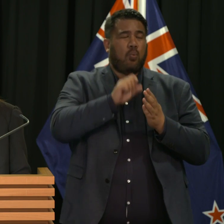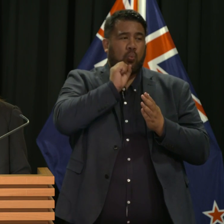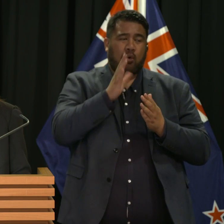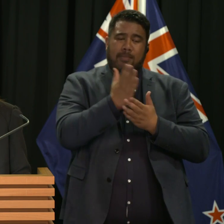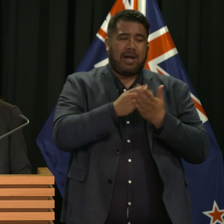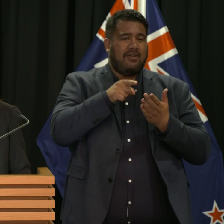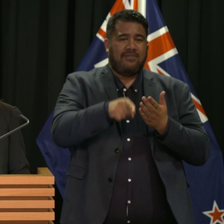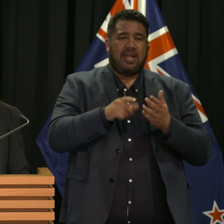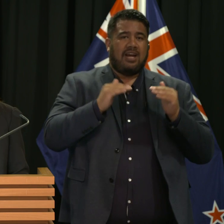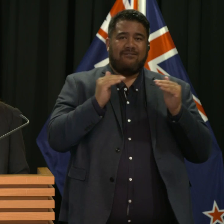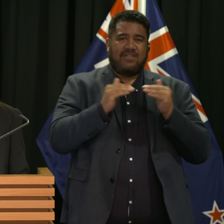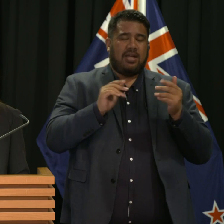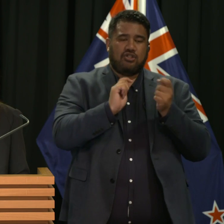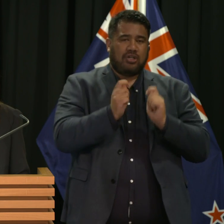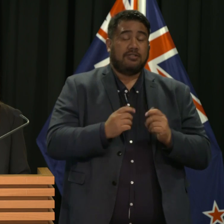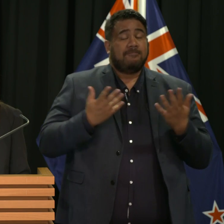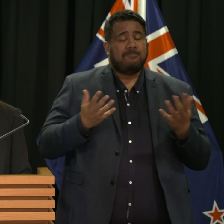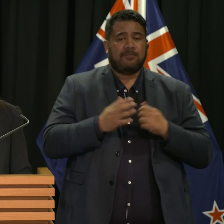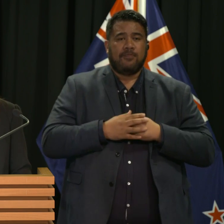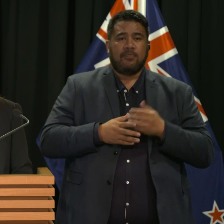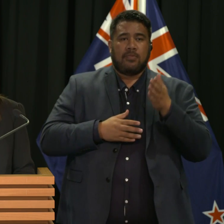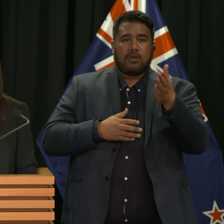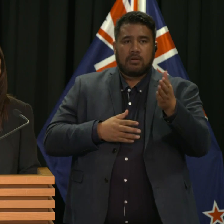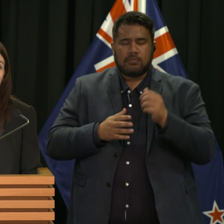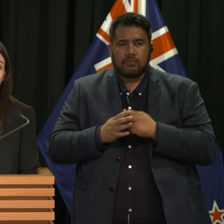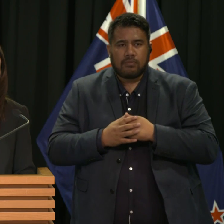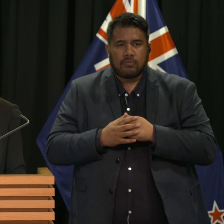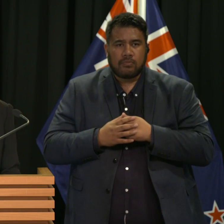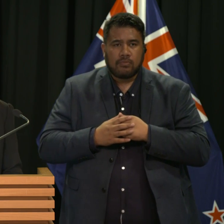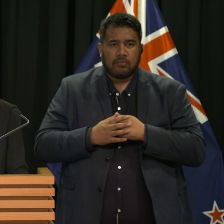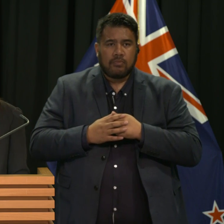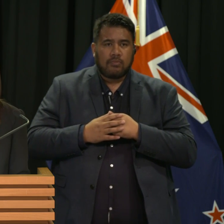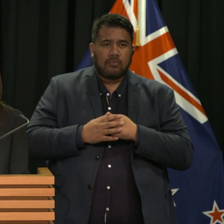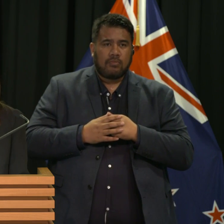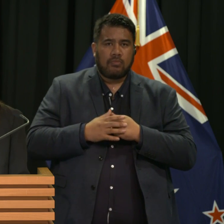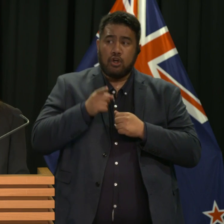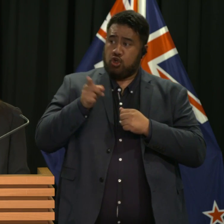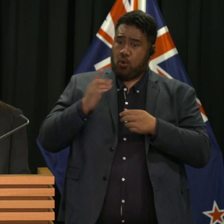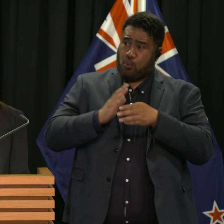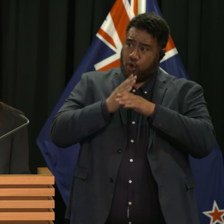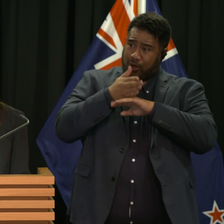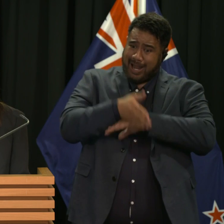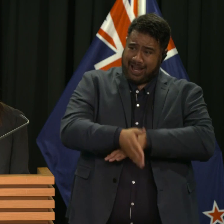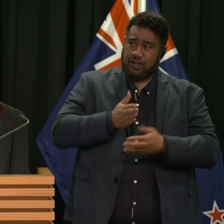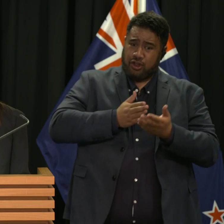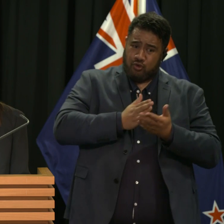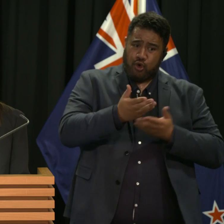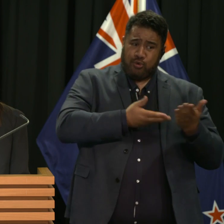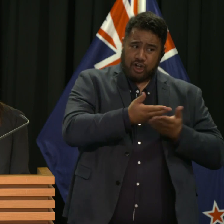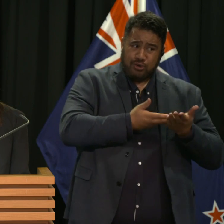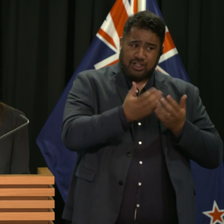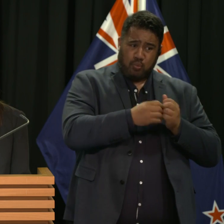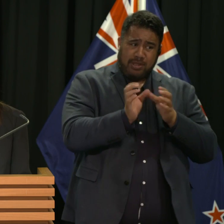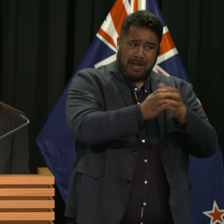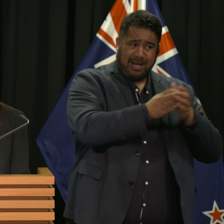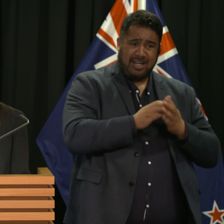deliver that fairness. Prime Minister, in terms of the practicality during these negotiations, as hard as we've fought every single election on it. And you